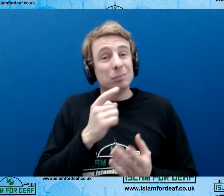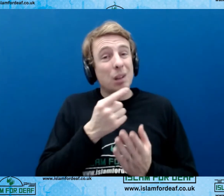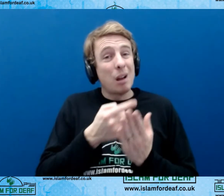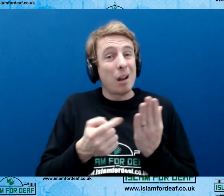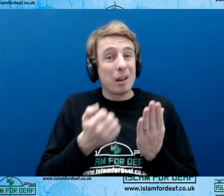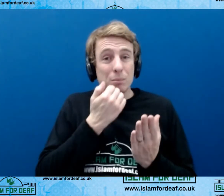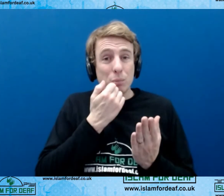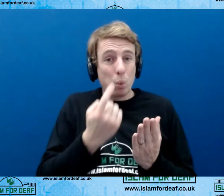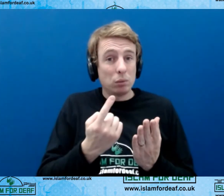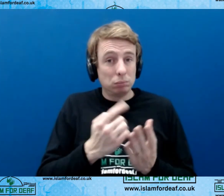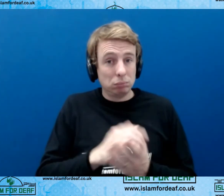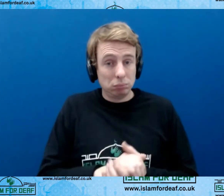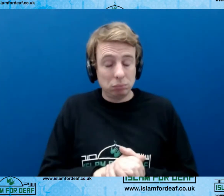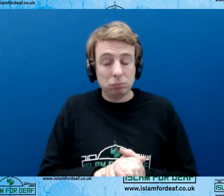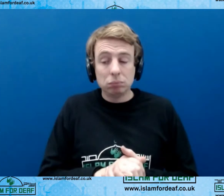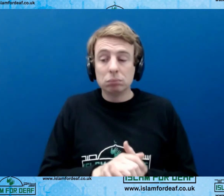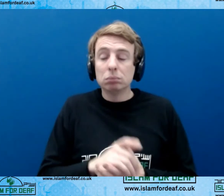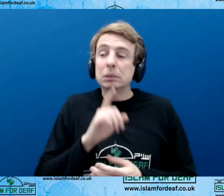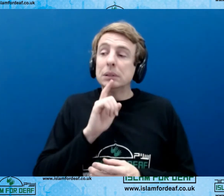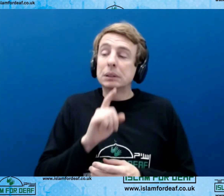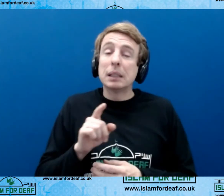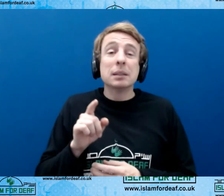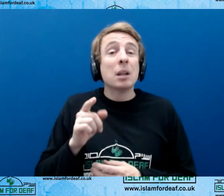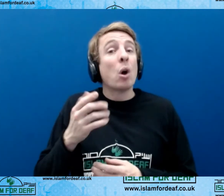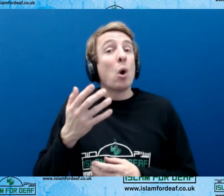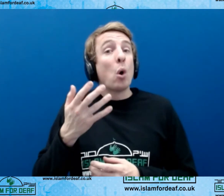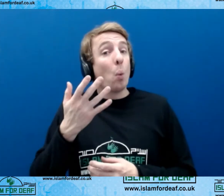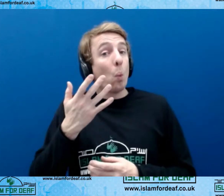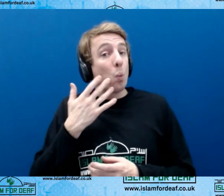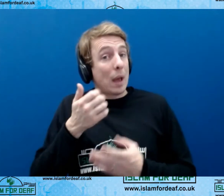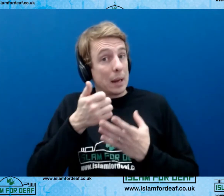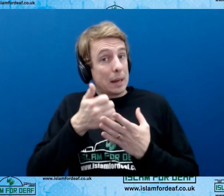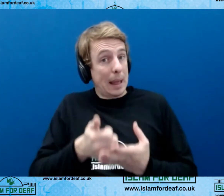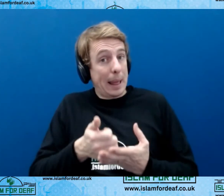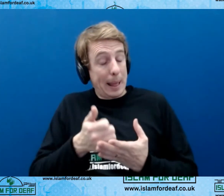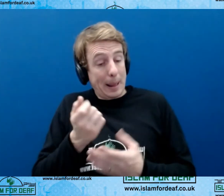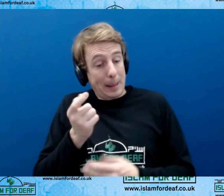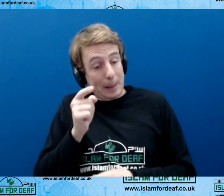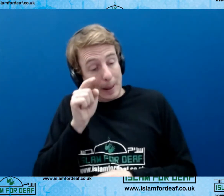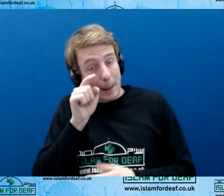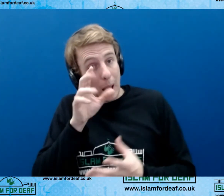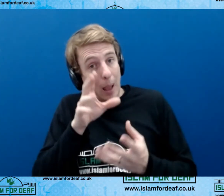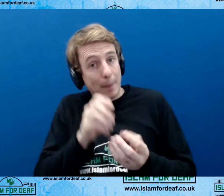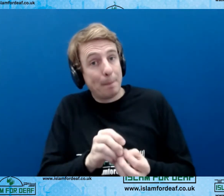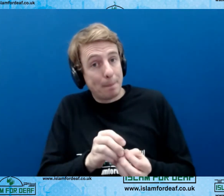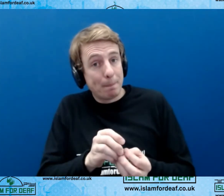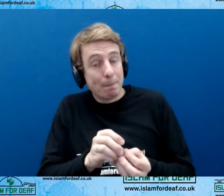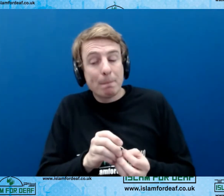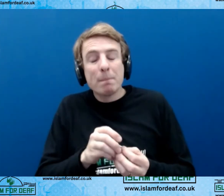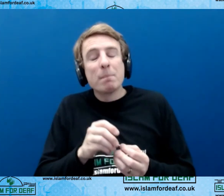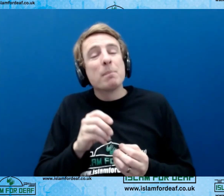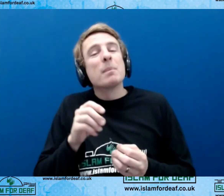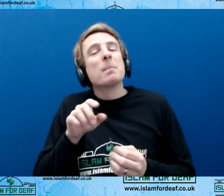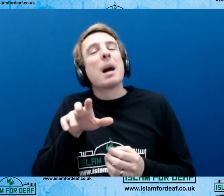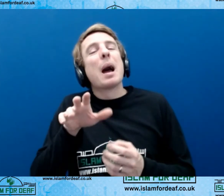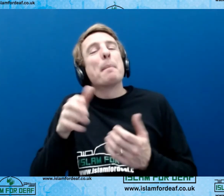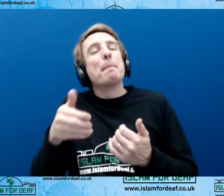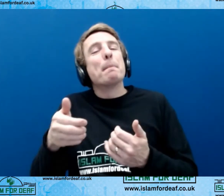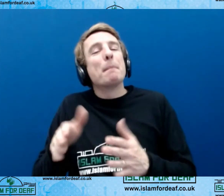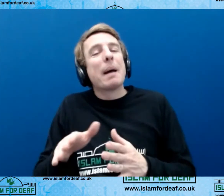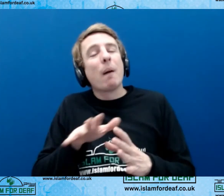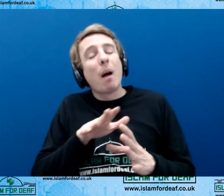conquest of Mecca. And this is an indication that the lifespan and the victory for the Prophet, peace and blessings be upon him, would be